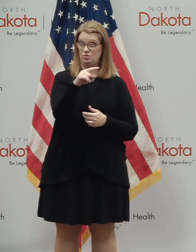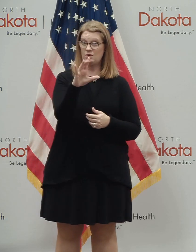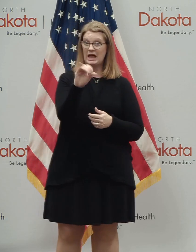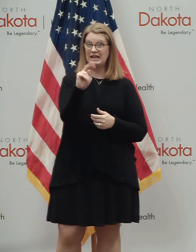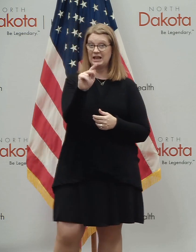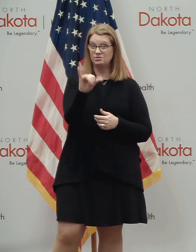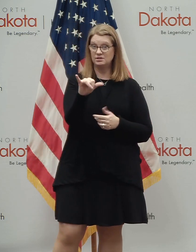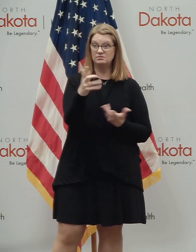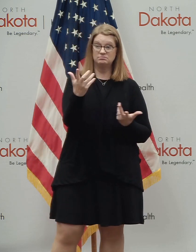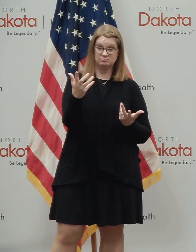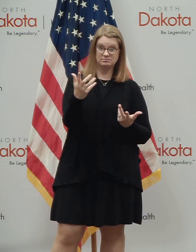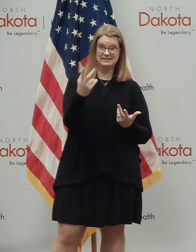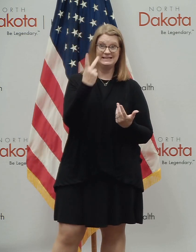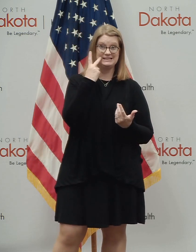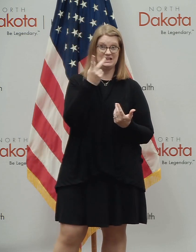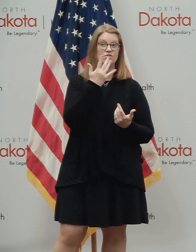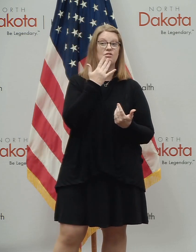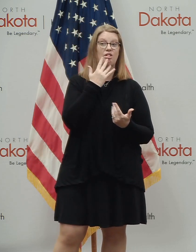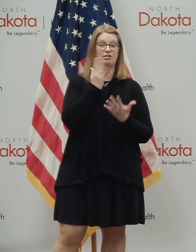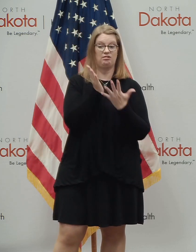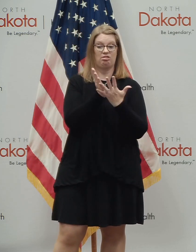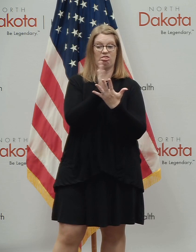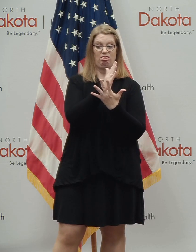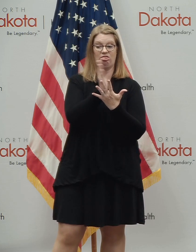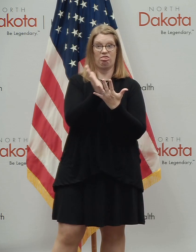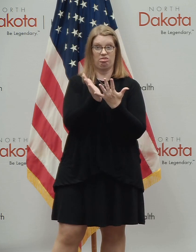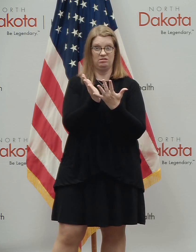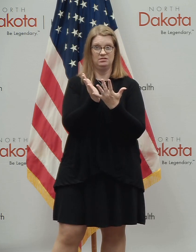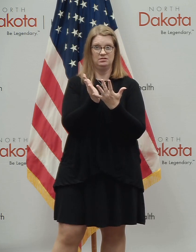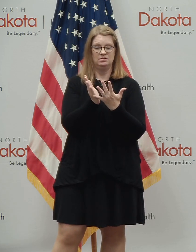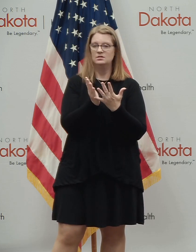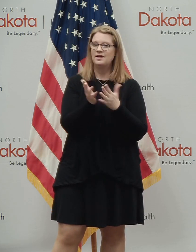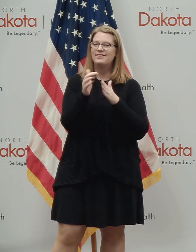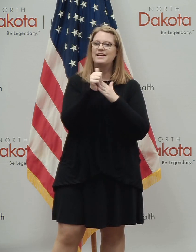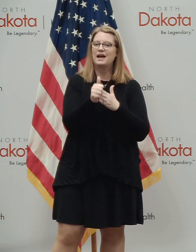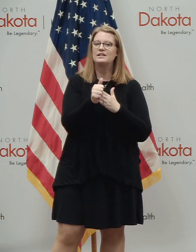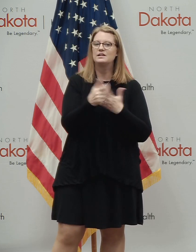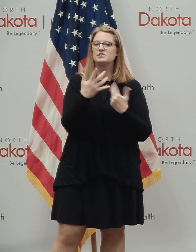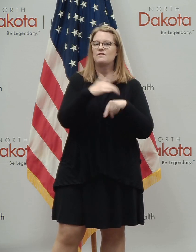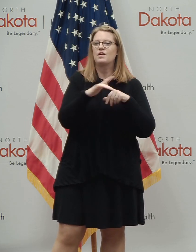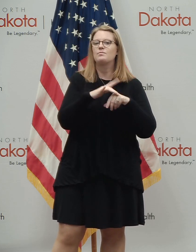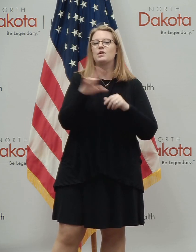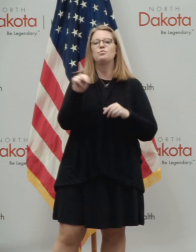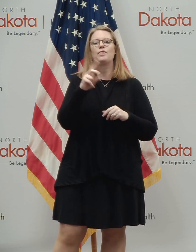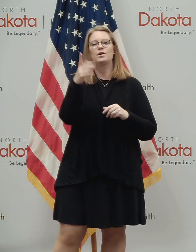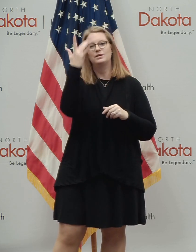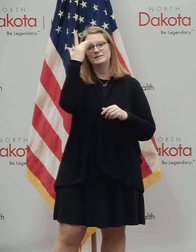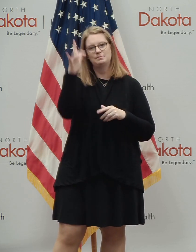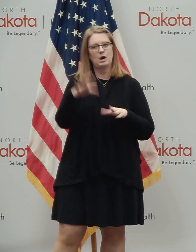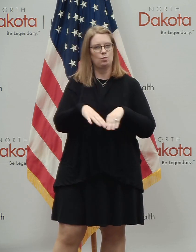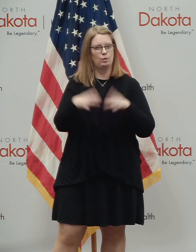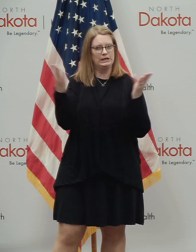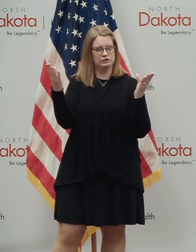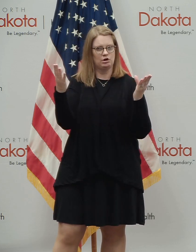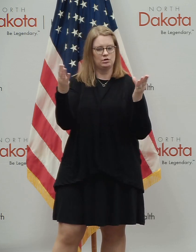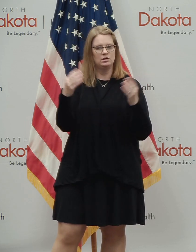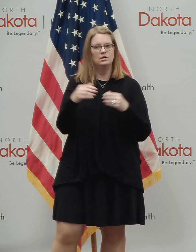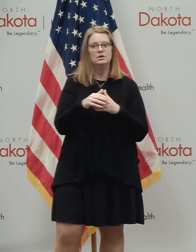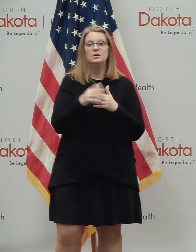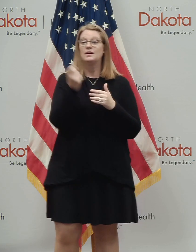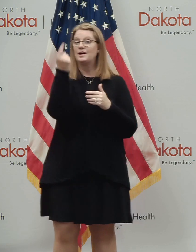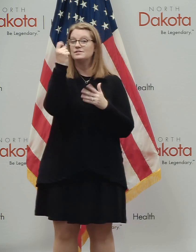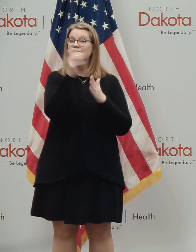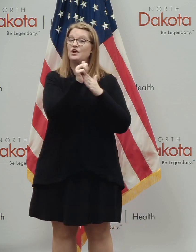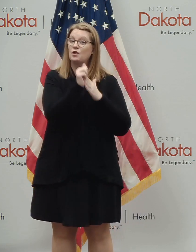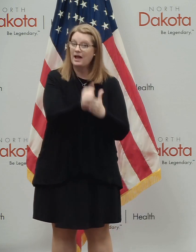who has seen your color change, all of the guidelines are out there under North Dakota Smart Restart that are still in effect, and those are